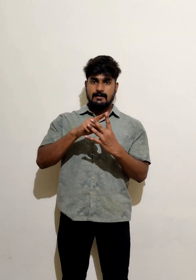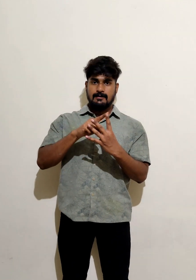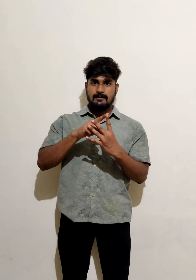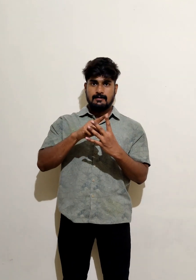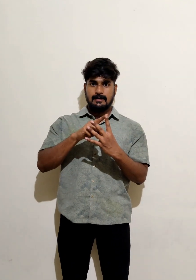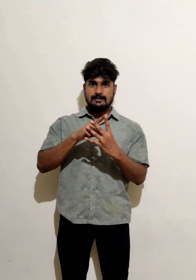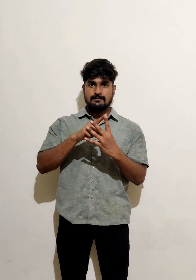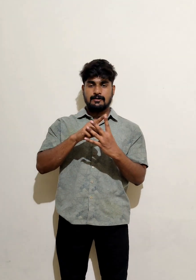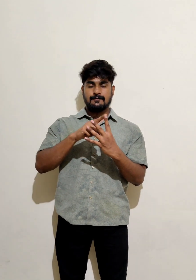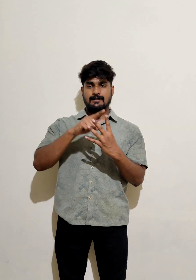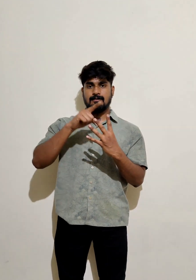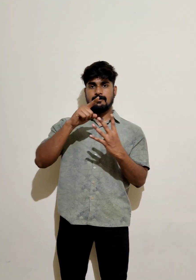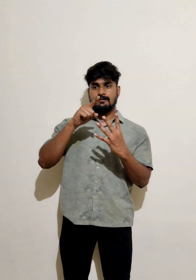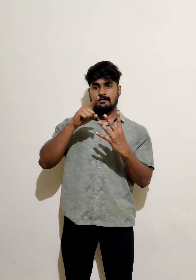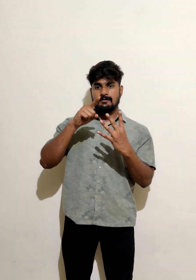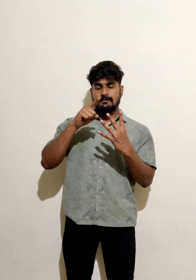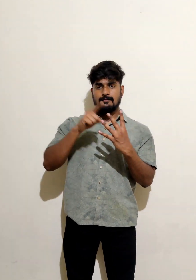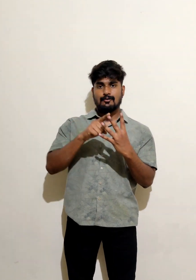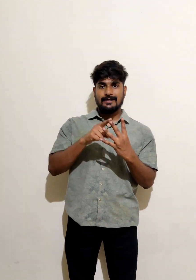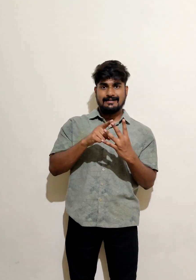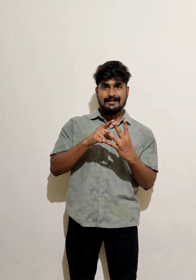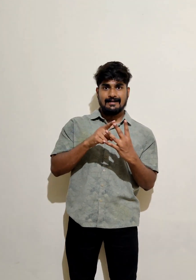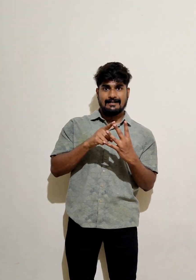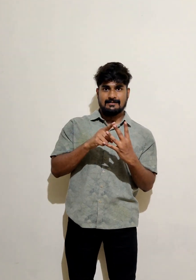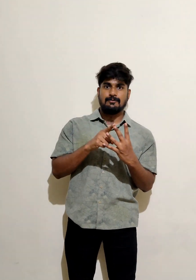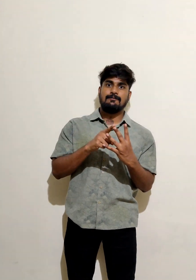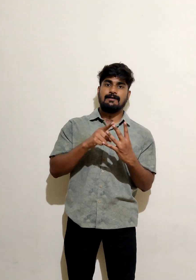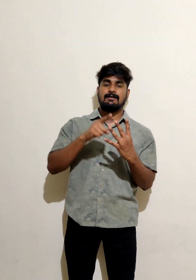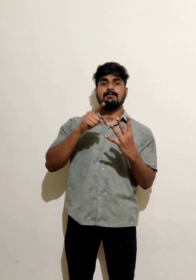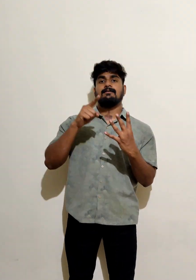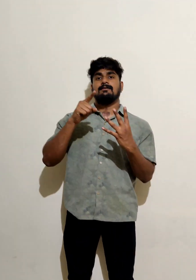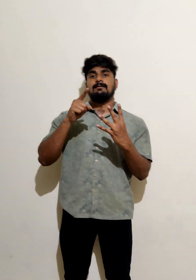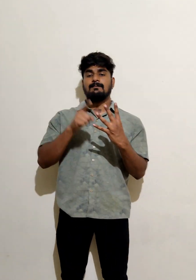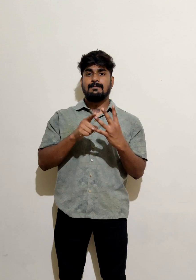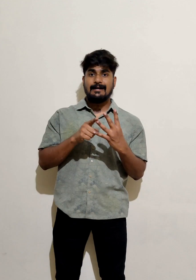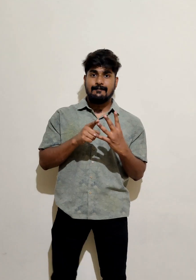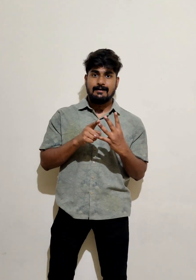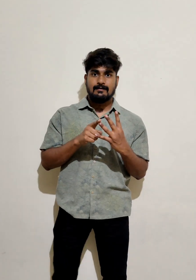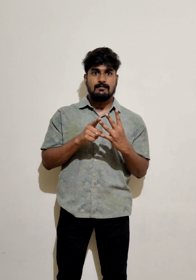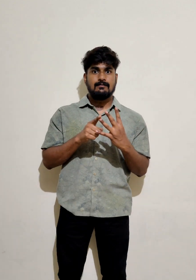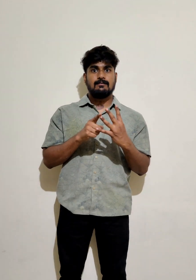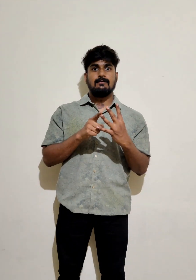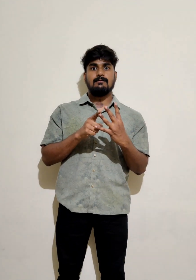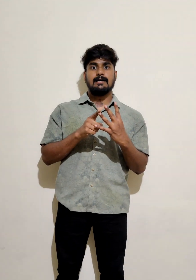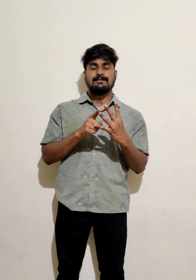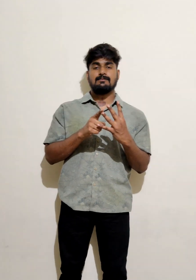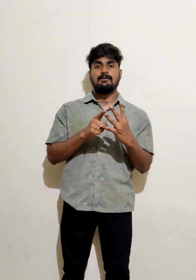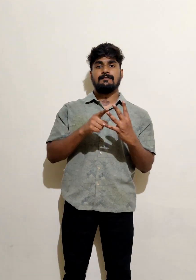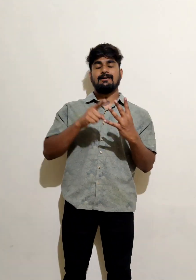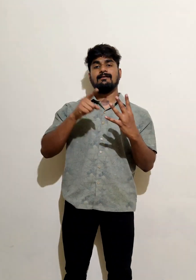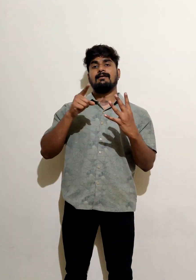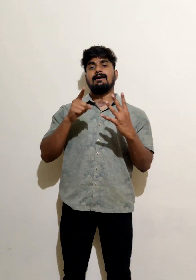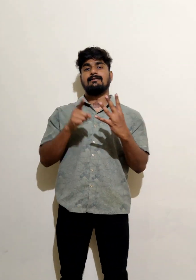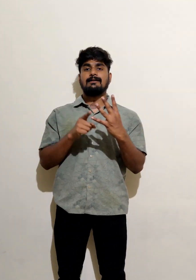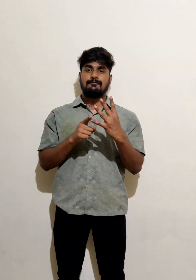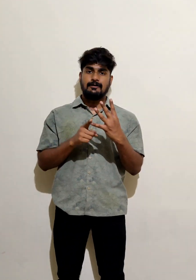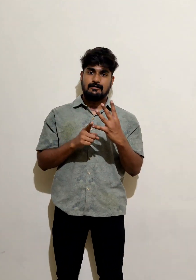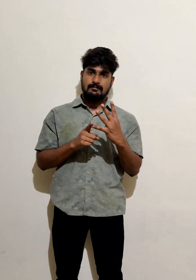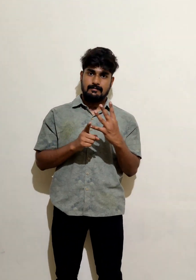public access modifier, protected access modifier, private access modifier, and the default